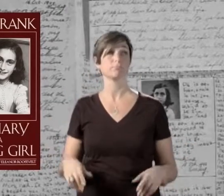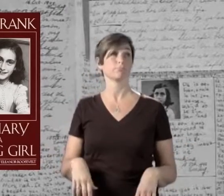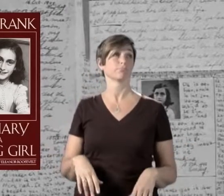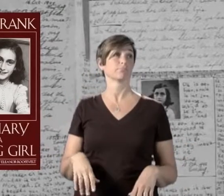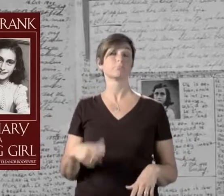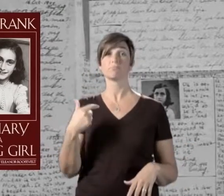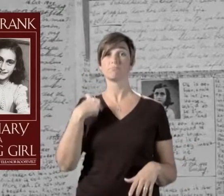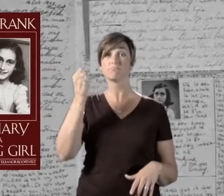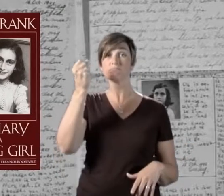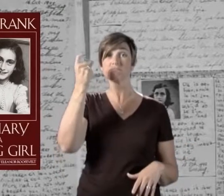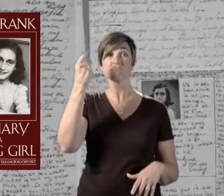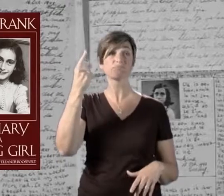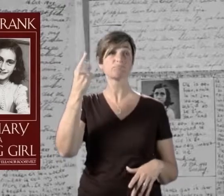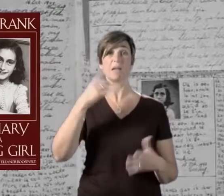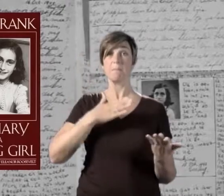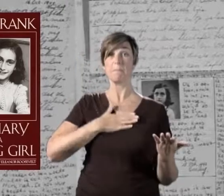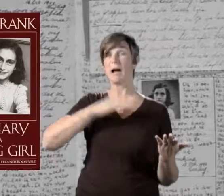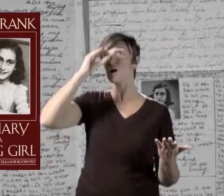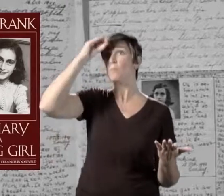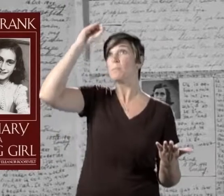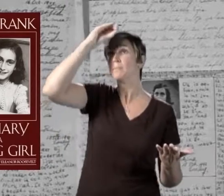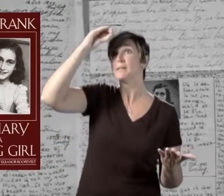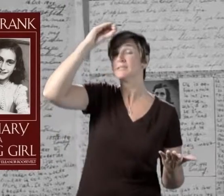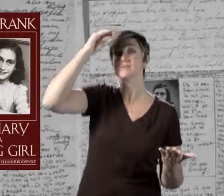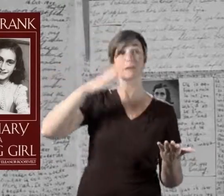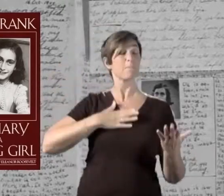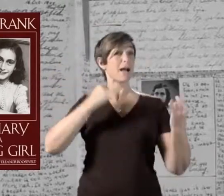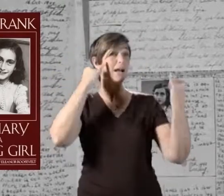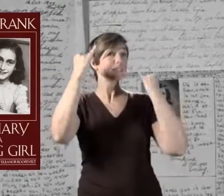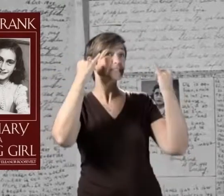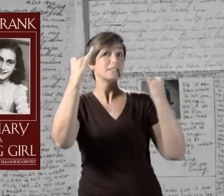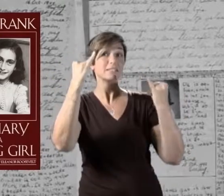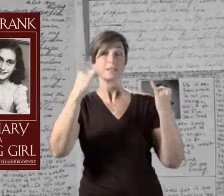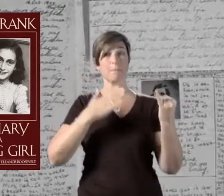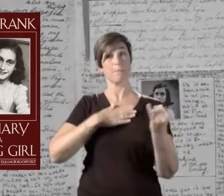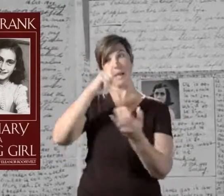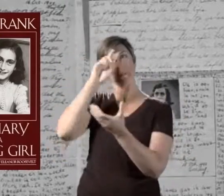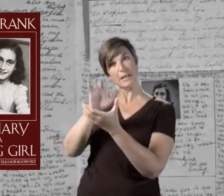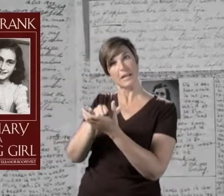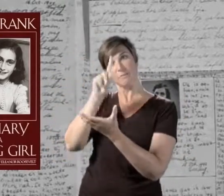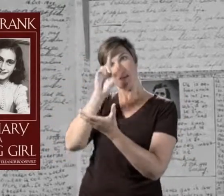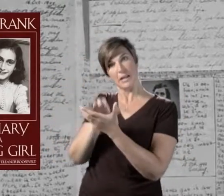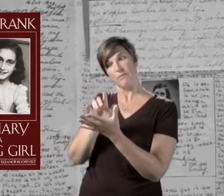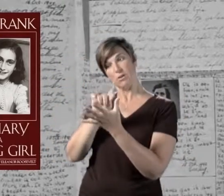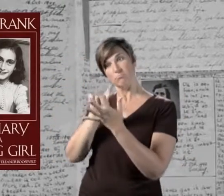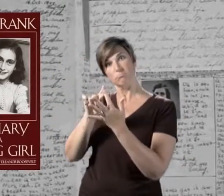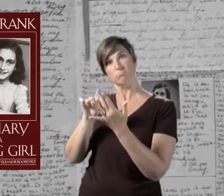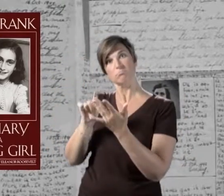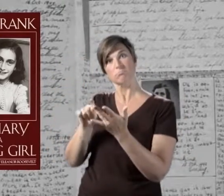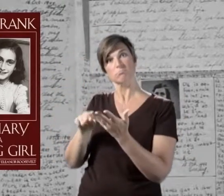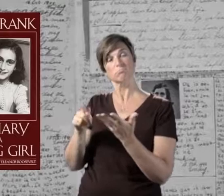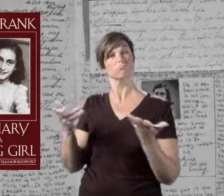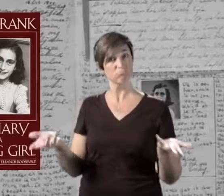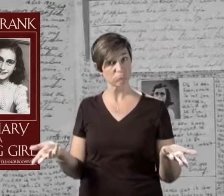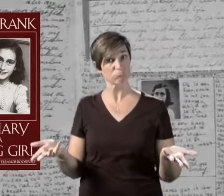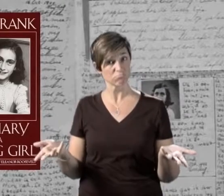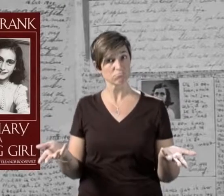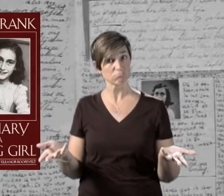I have my opinions, my own ideas and principles, and although it may sound pretty mad from an